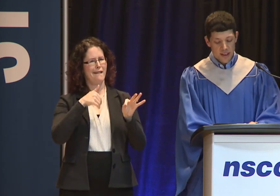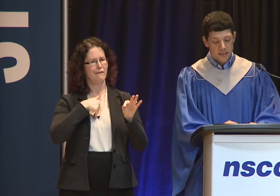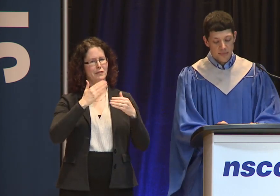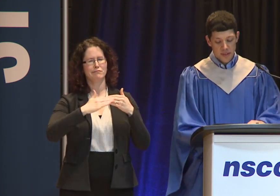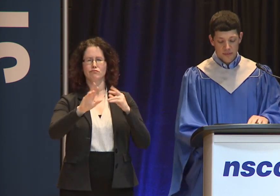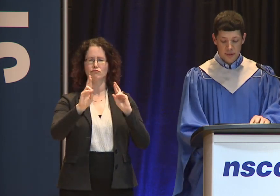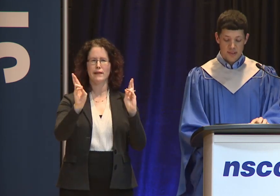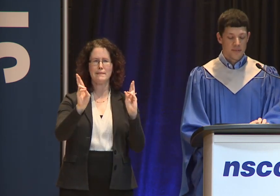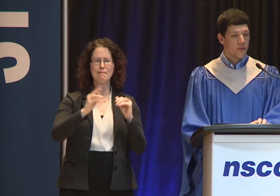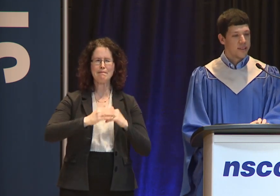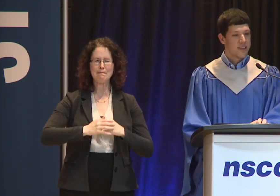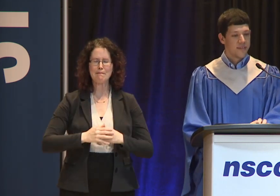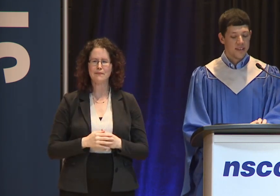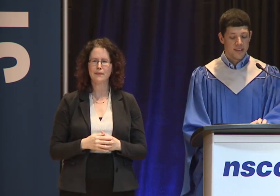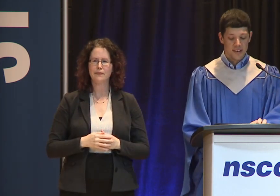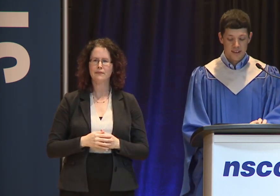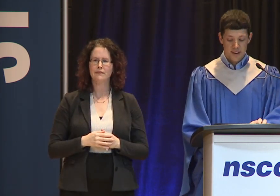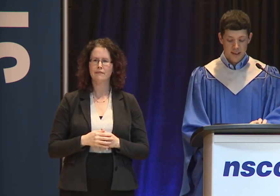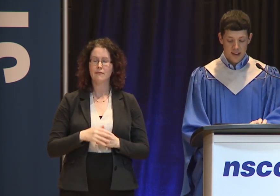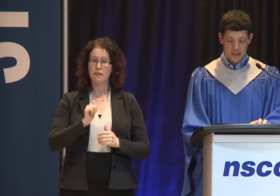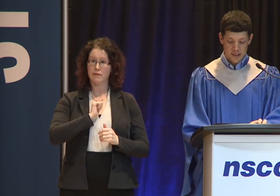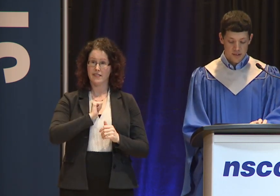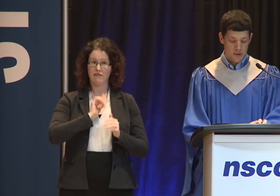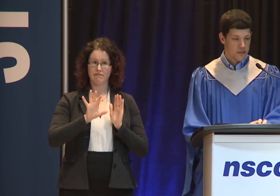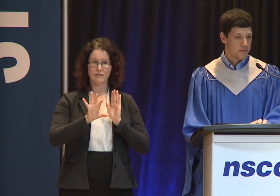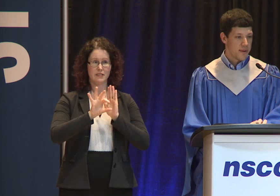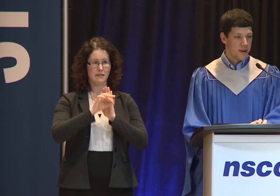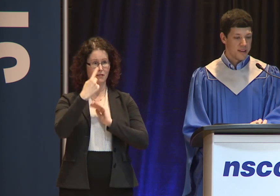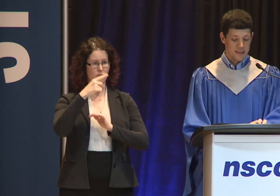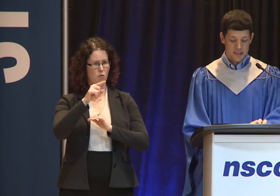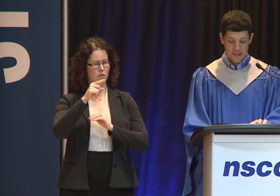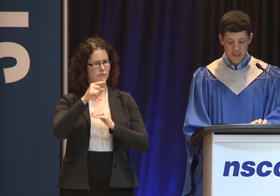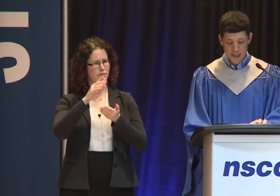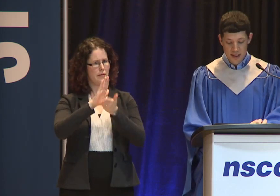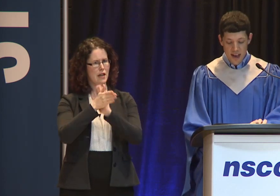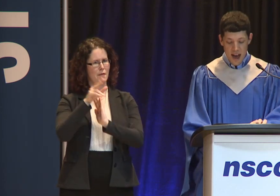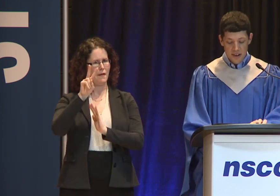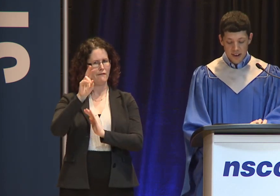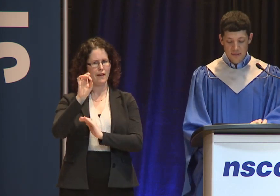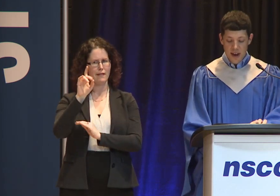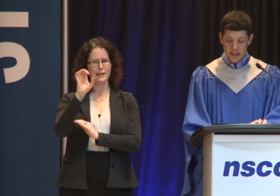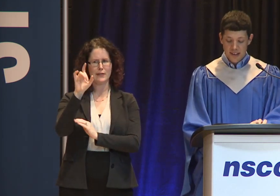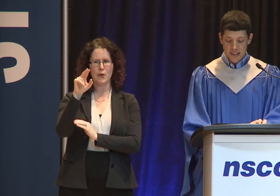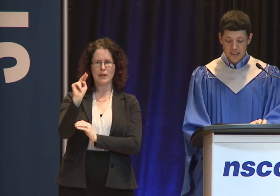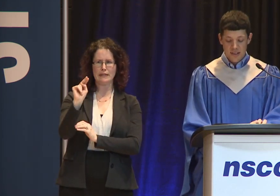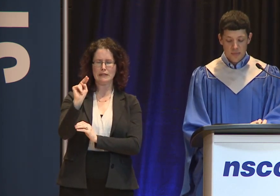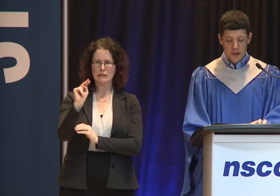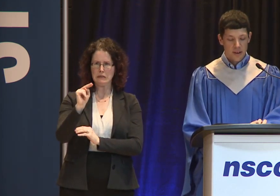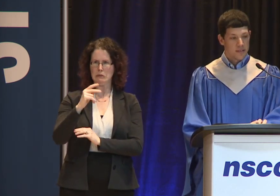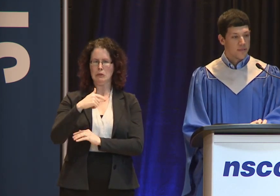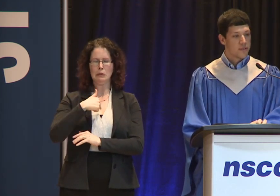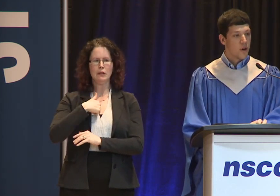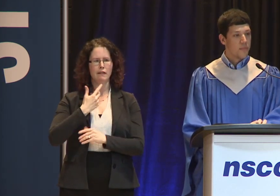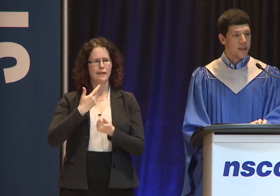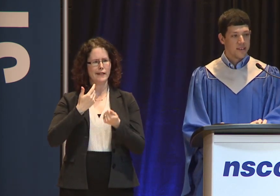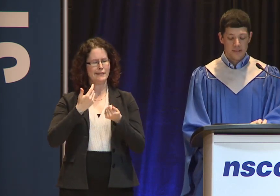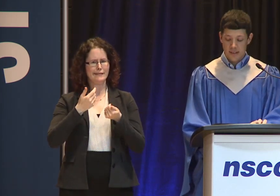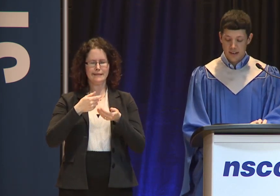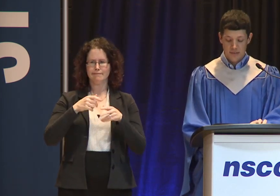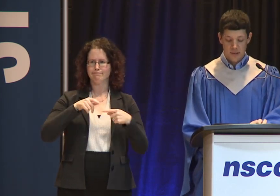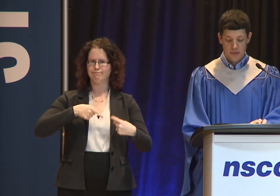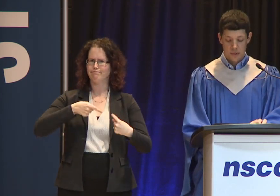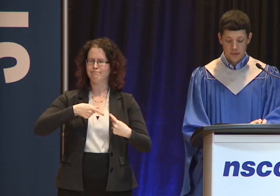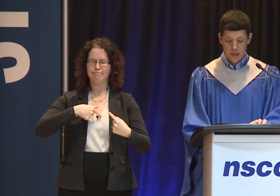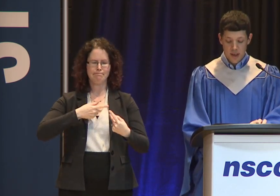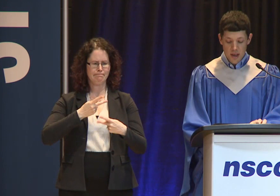When selected to be the voice of 2017, ideas rushed through my mind. How can I validate the experience of so many